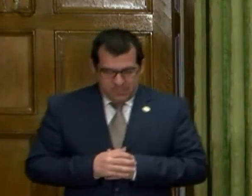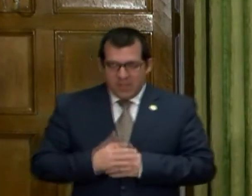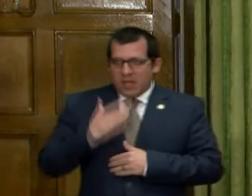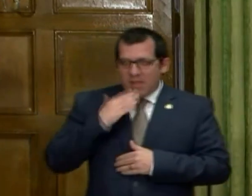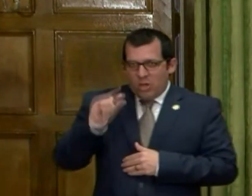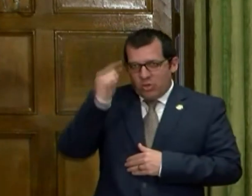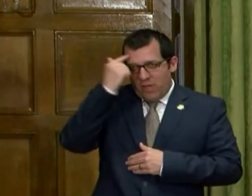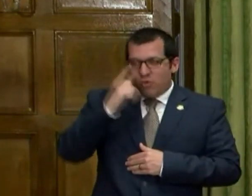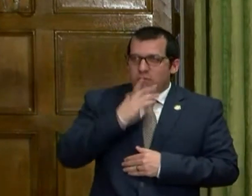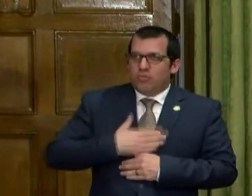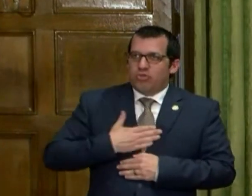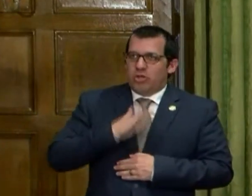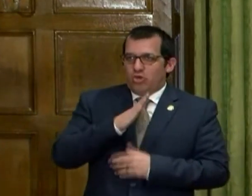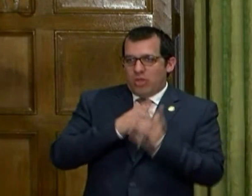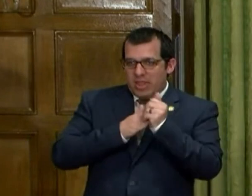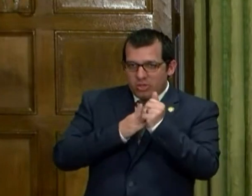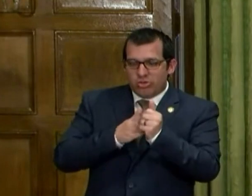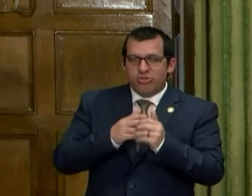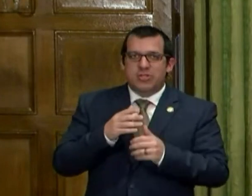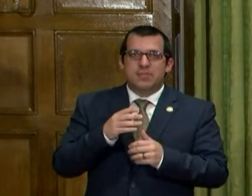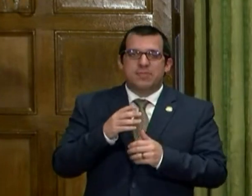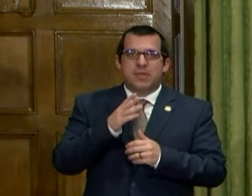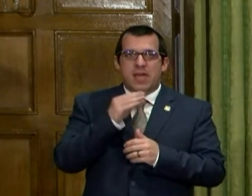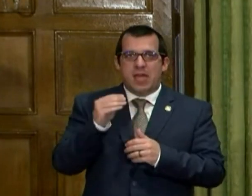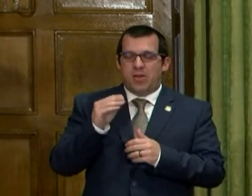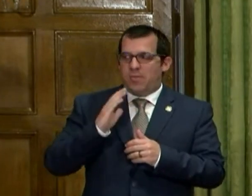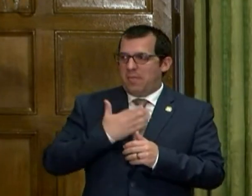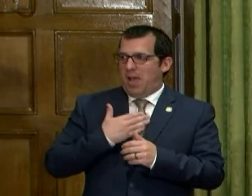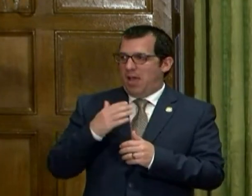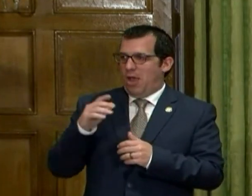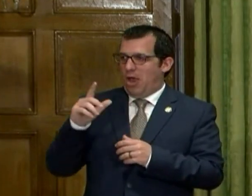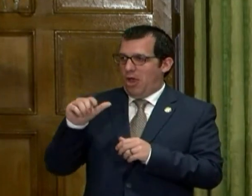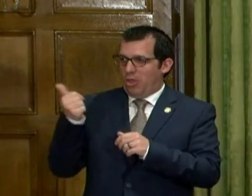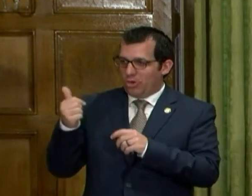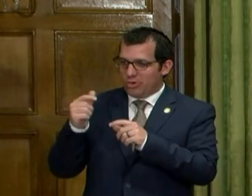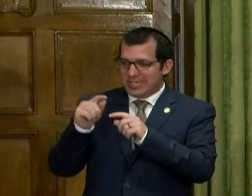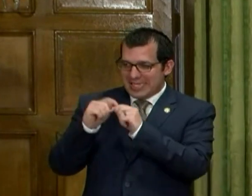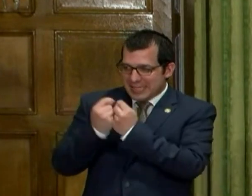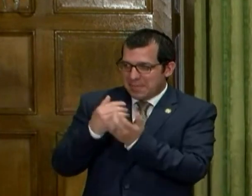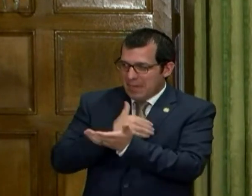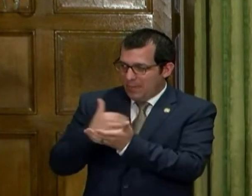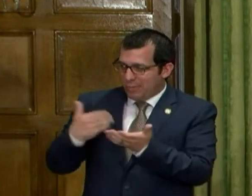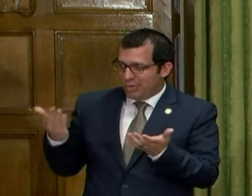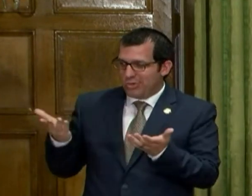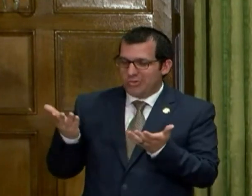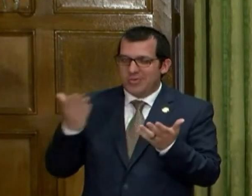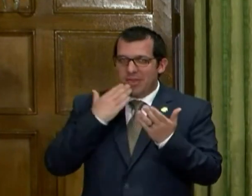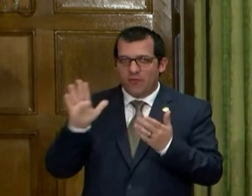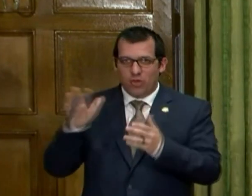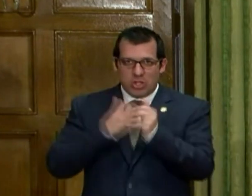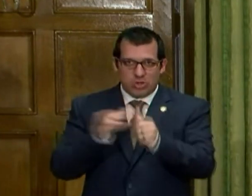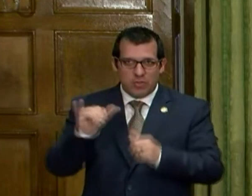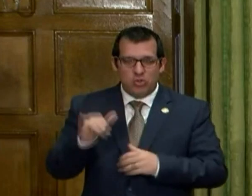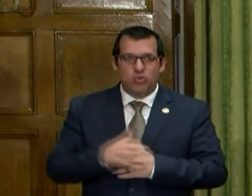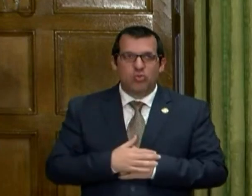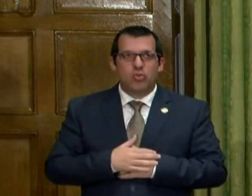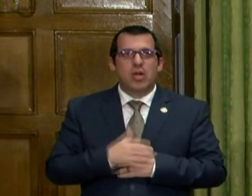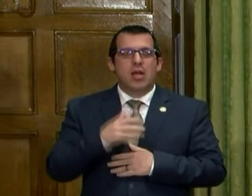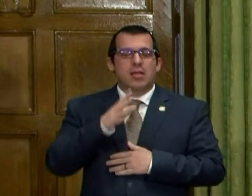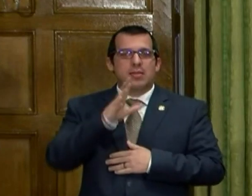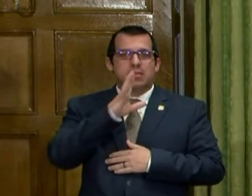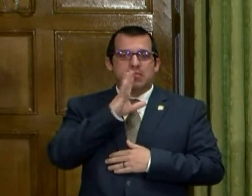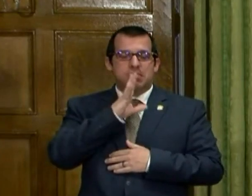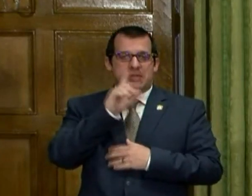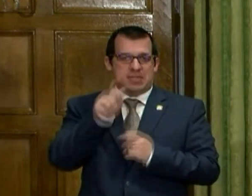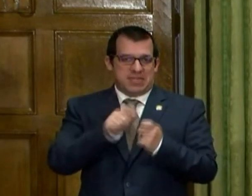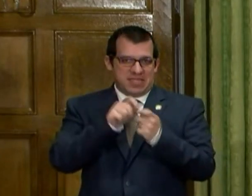Thank you, Governor. I appreciate your leadership, and to fellow cabinet members, your leadership as well in this time. I do want to speak specifically